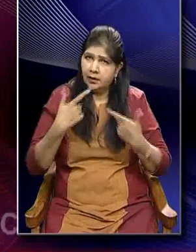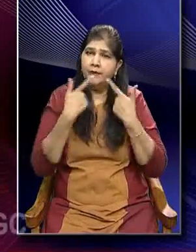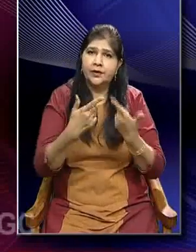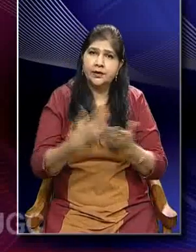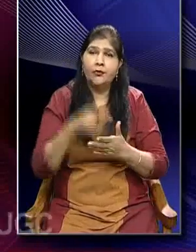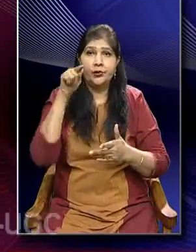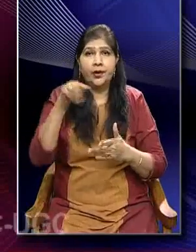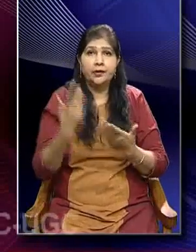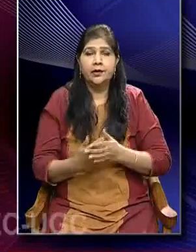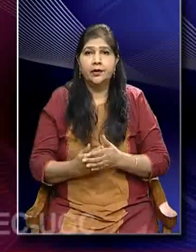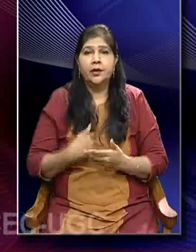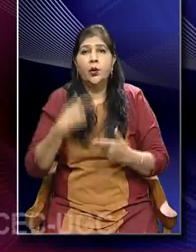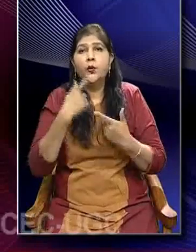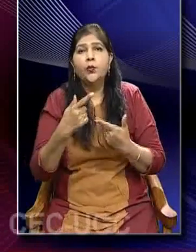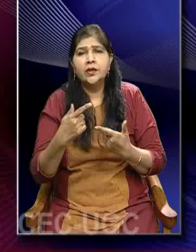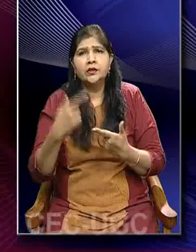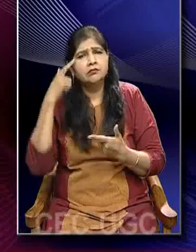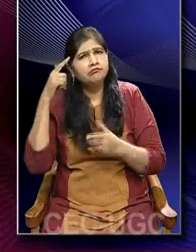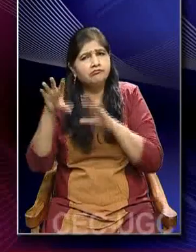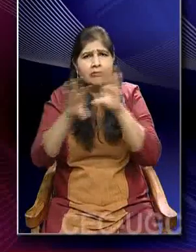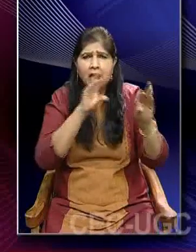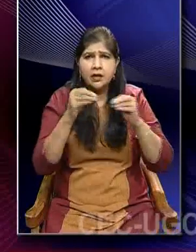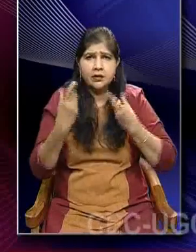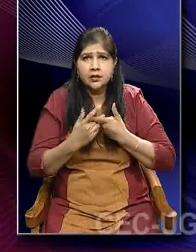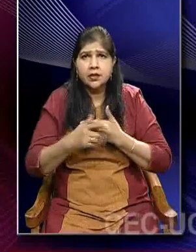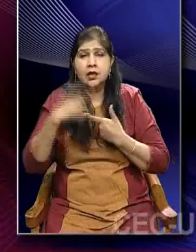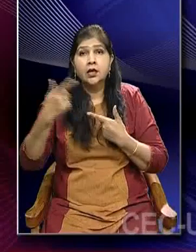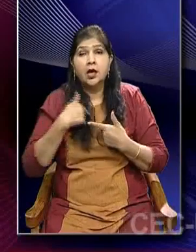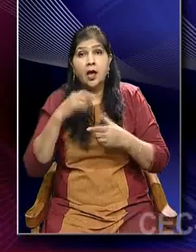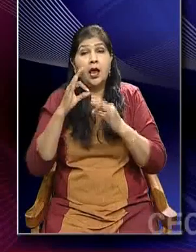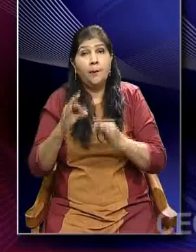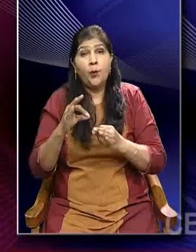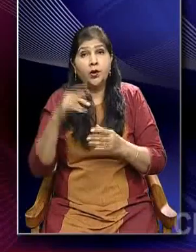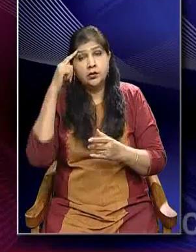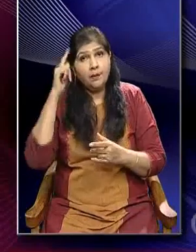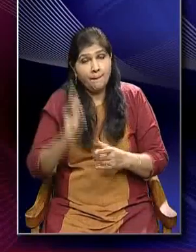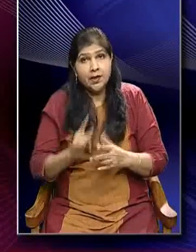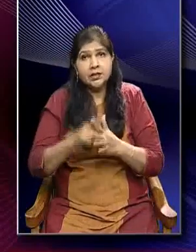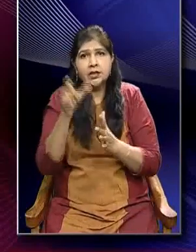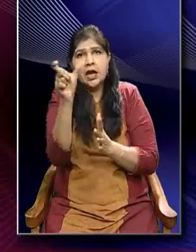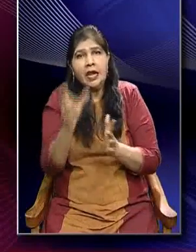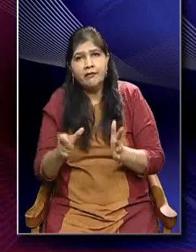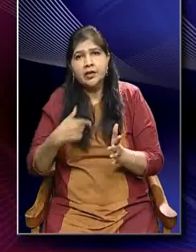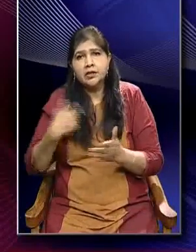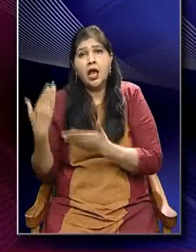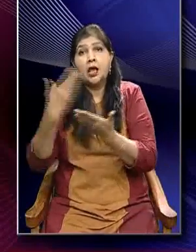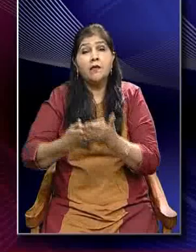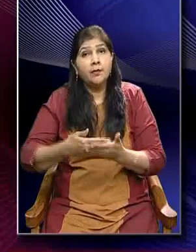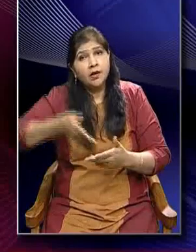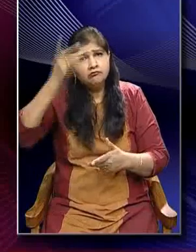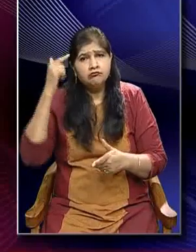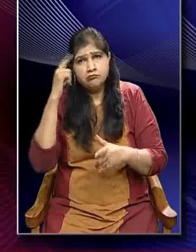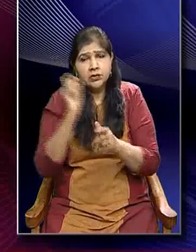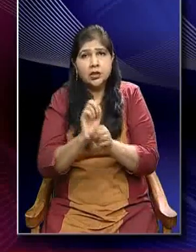For that, we will take reference to important definitions presented by